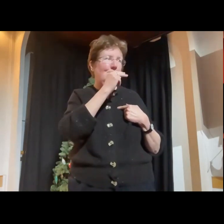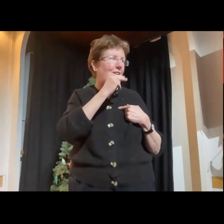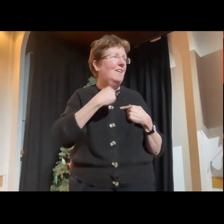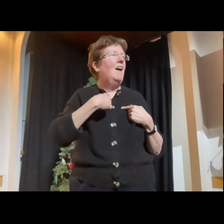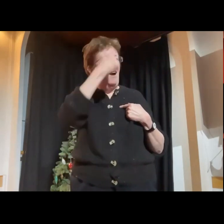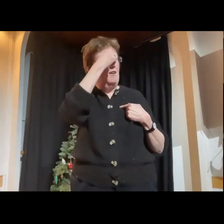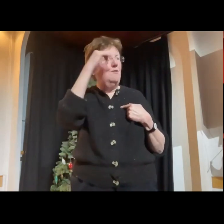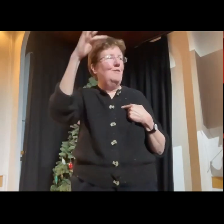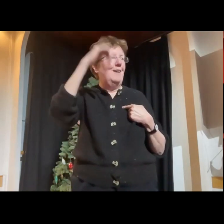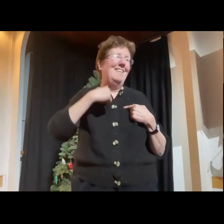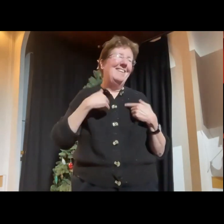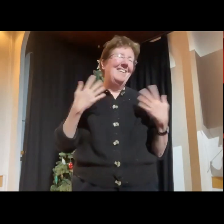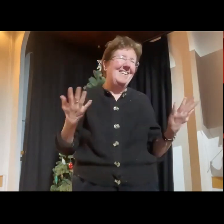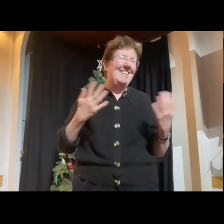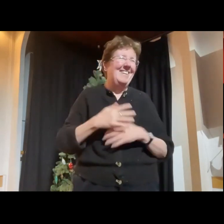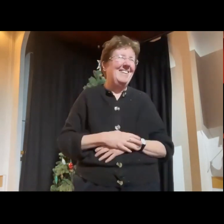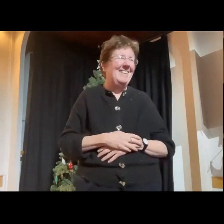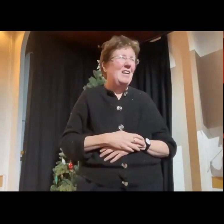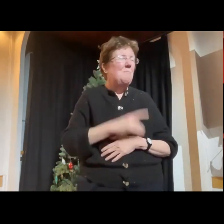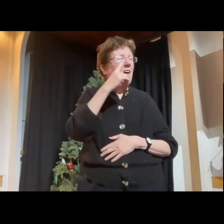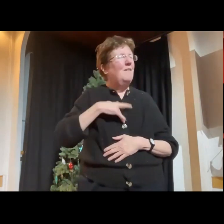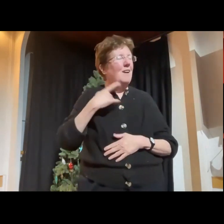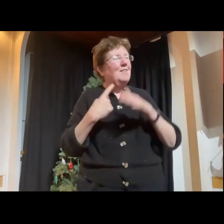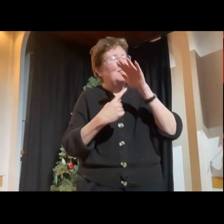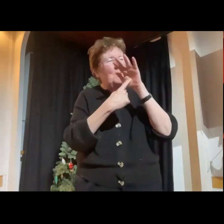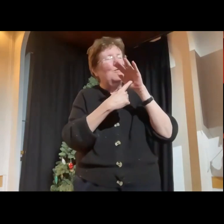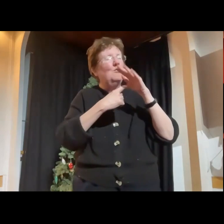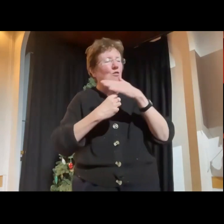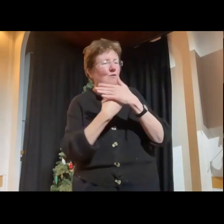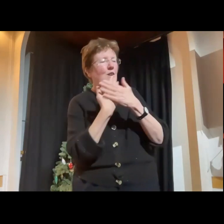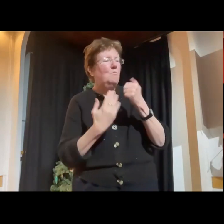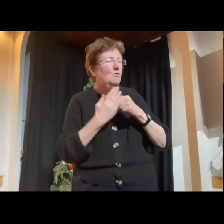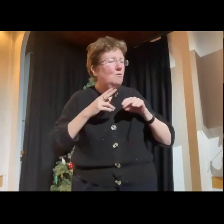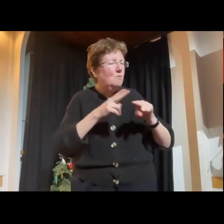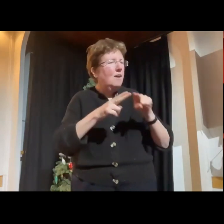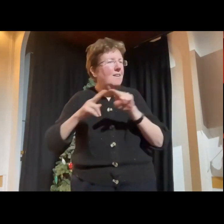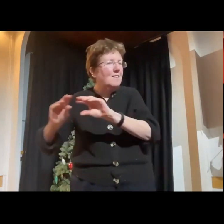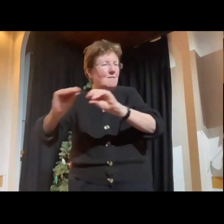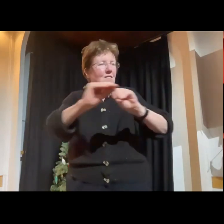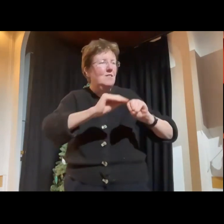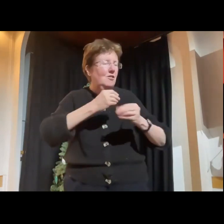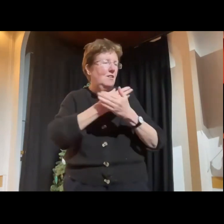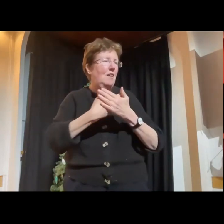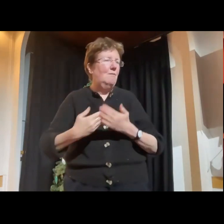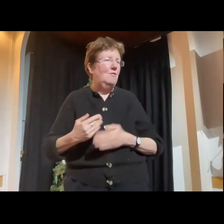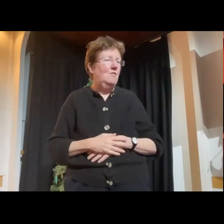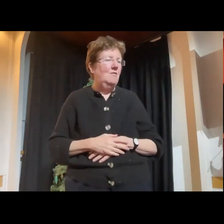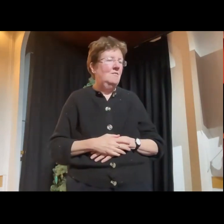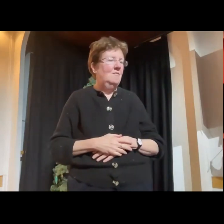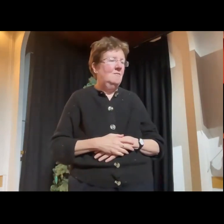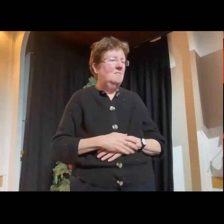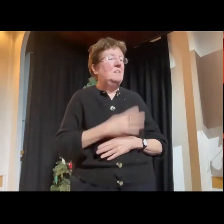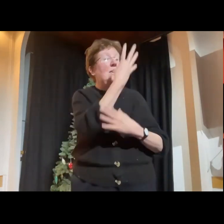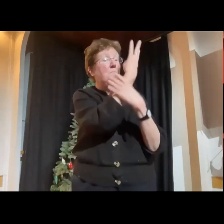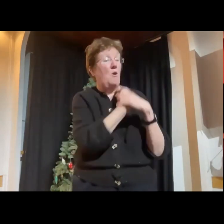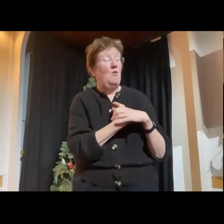and you know, I don't speak Gaelic. I teach the theory of it, I don't actually teach it in Gaelic. But I think it's important to develop different ways of how